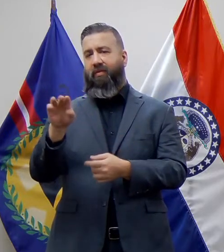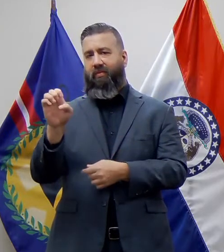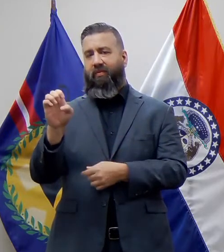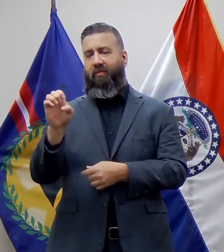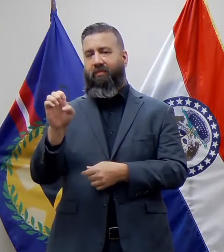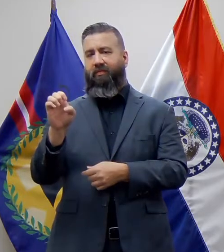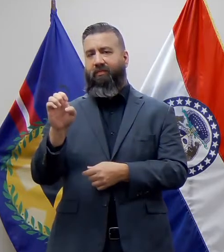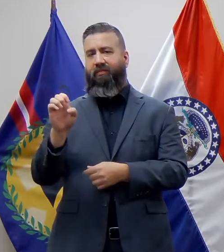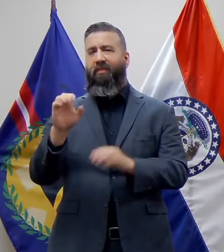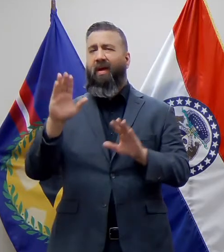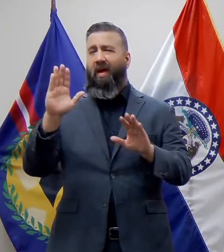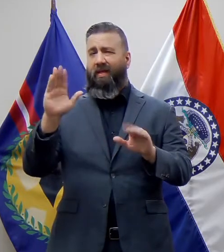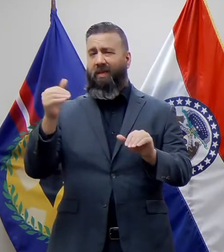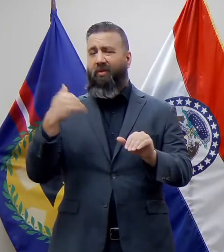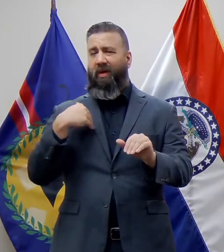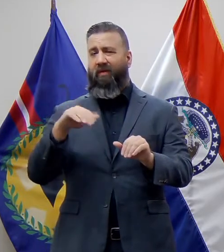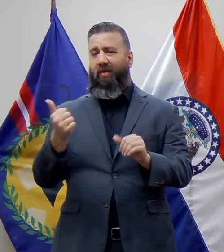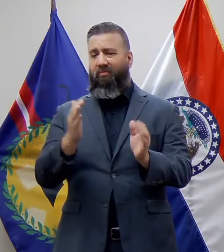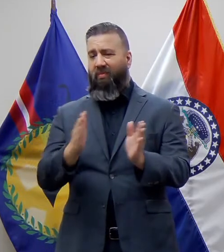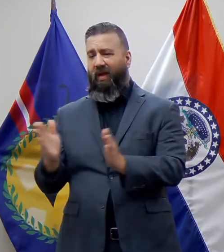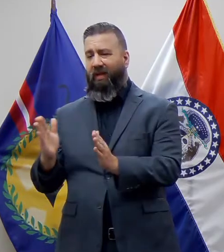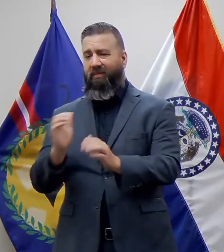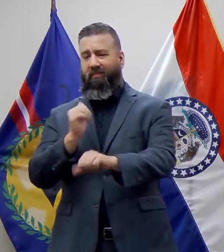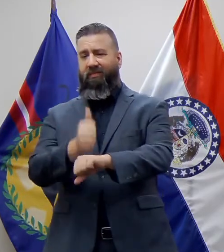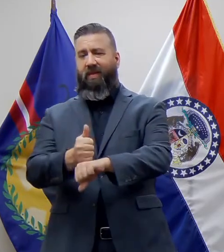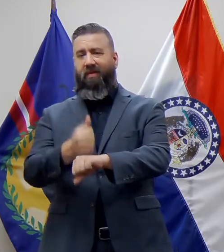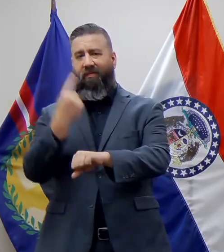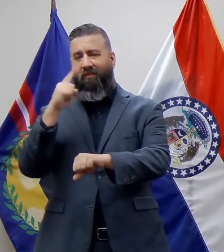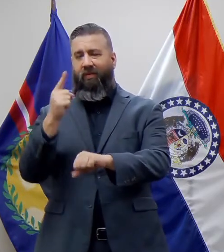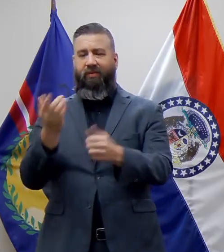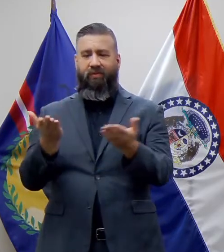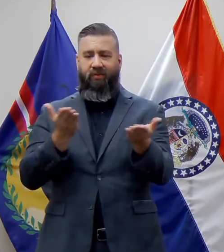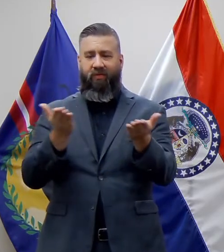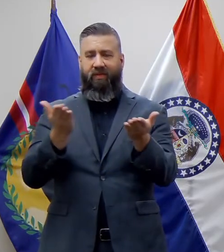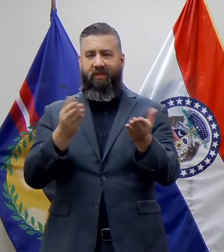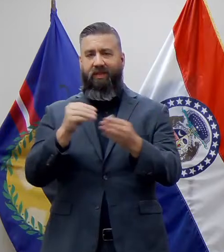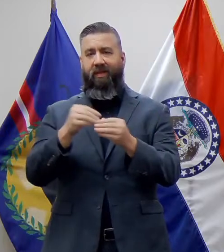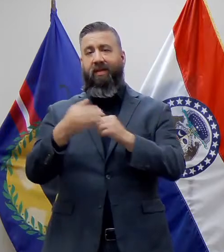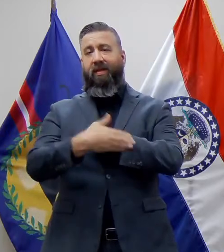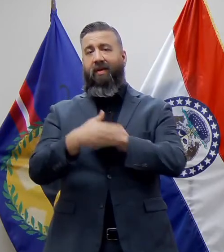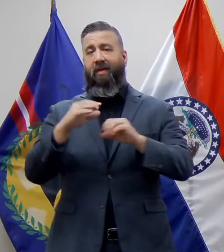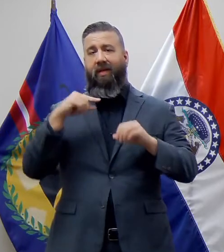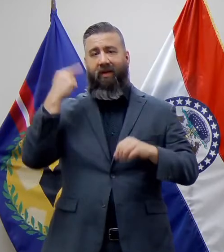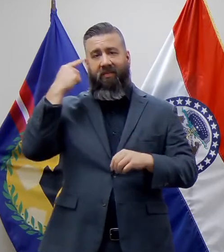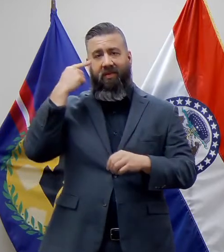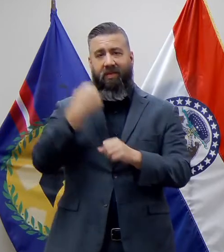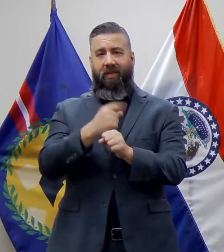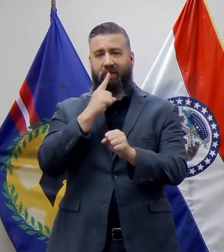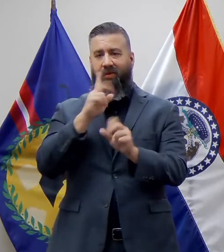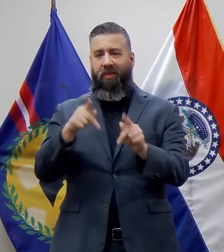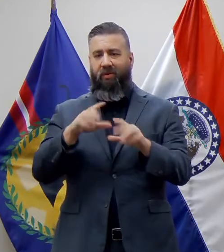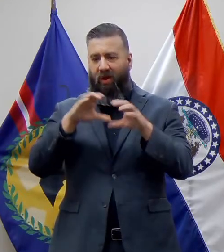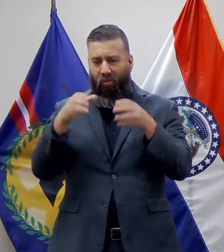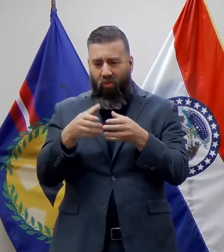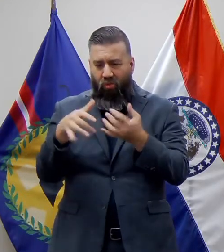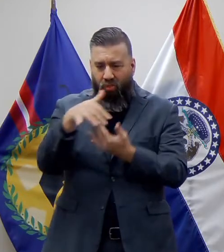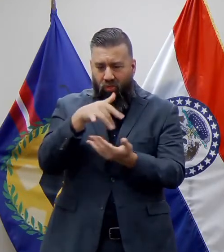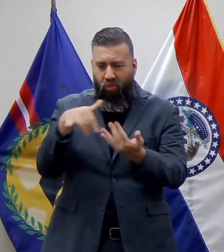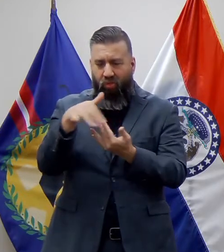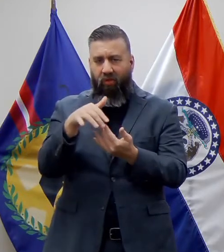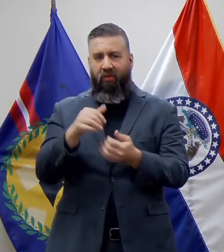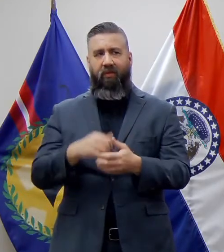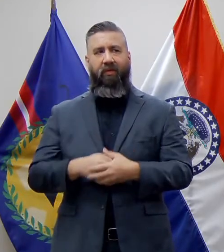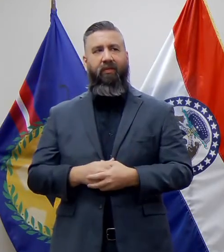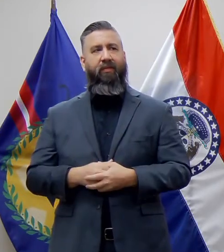have similar procedures in place for any other service from county government to do everything we can to keep people from crowding or waiting in line.